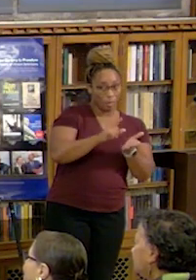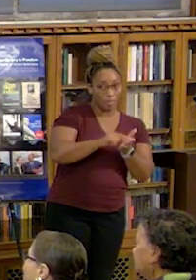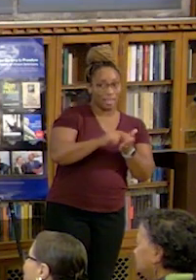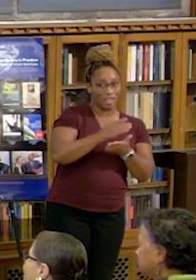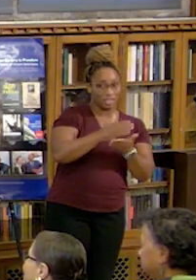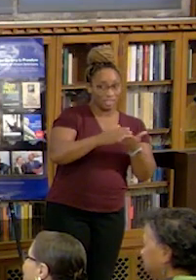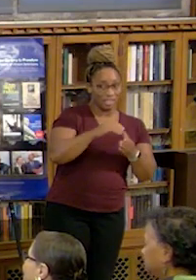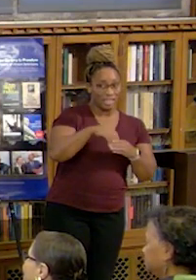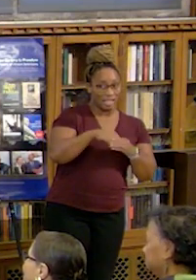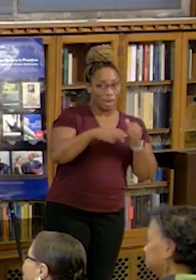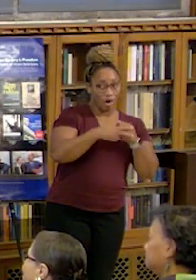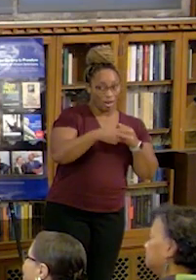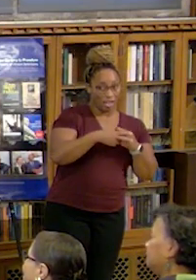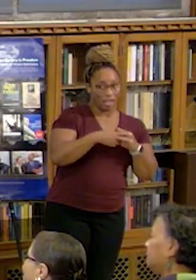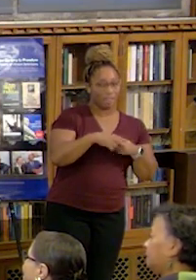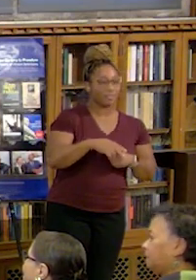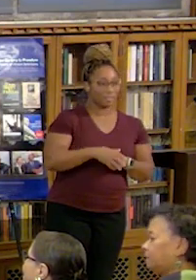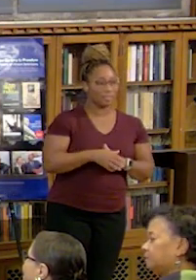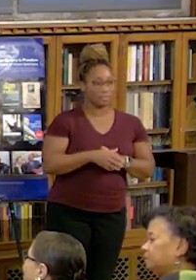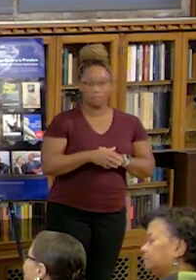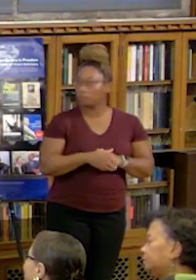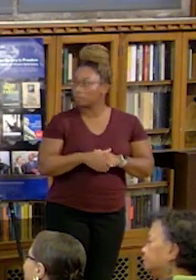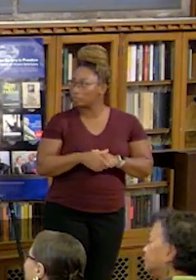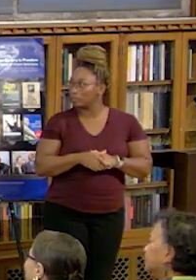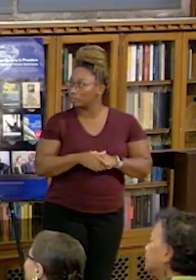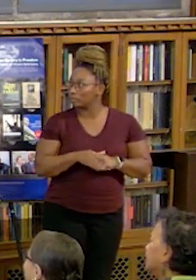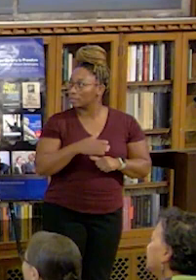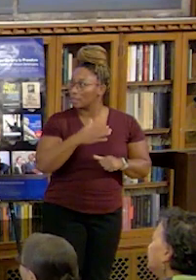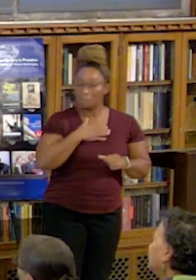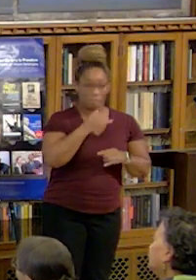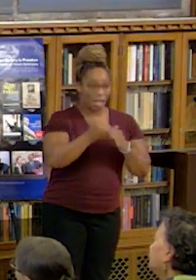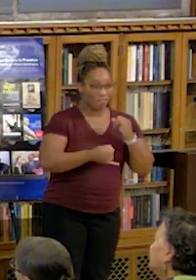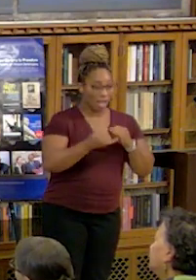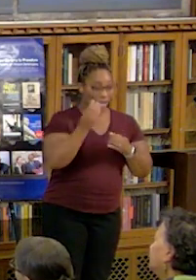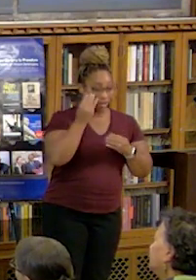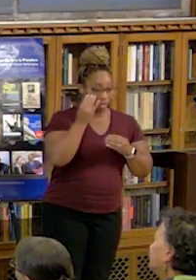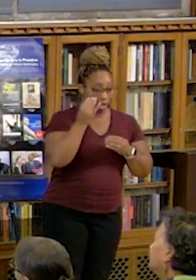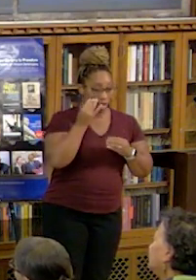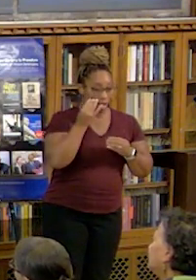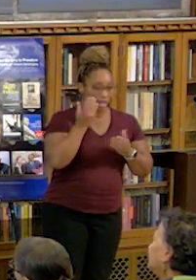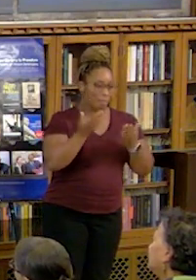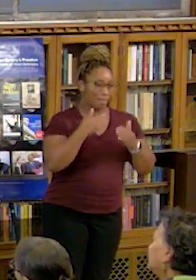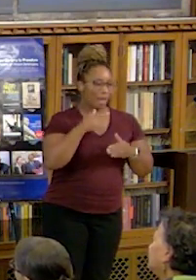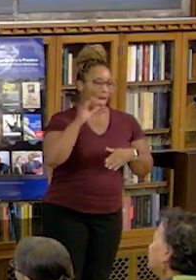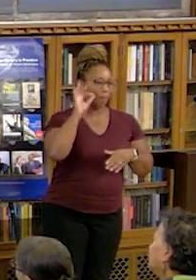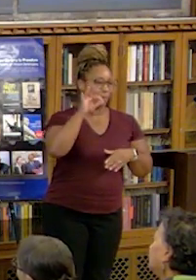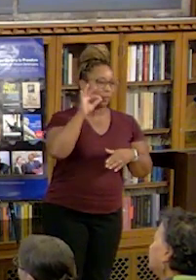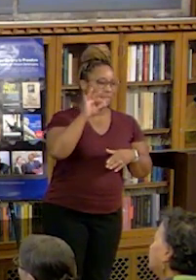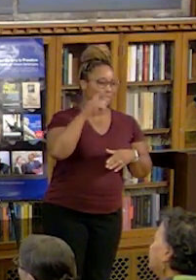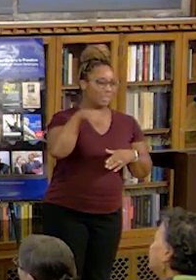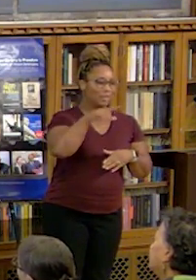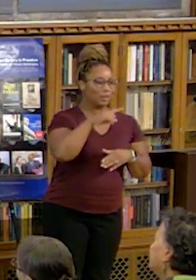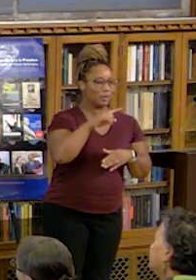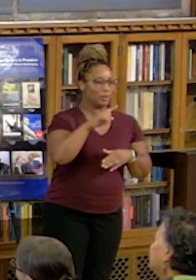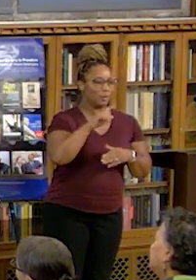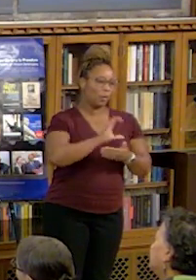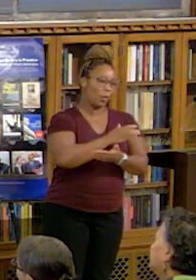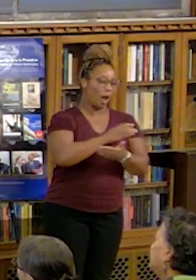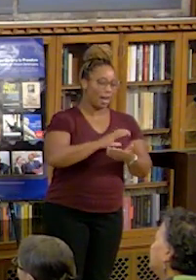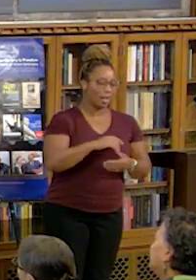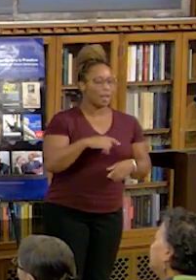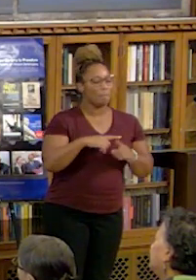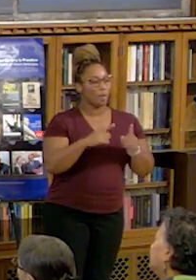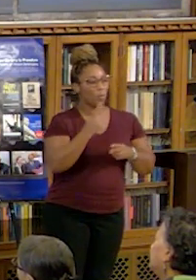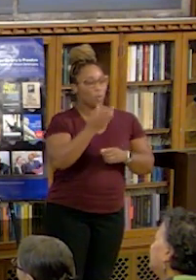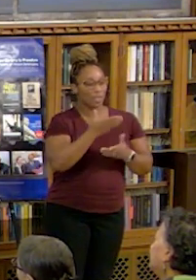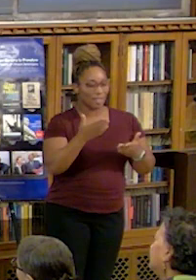section in archives and history okay my final thought and this is probably preaching to the choir in this room but